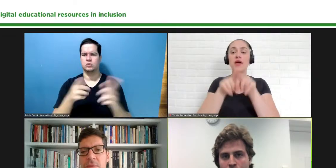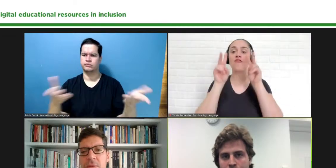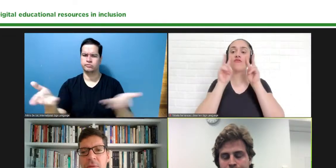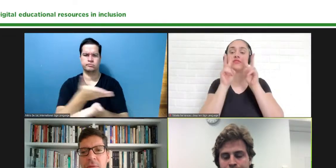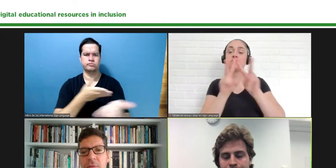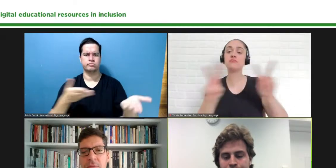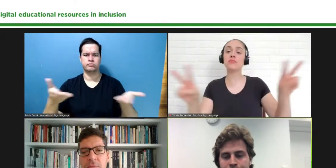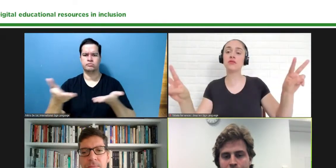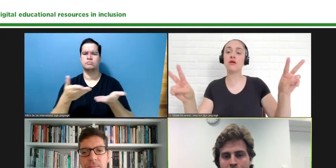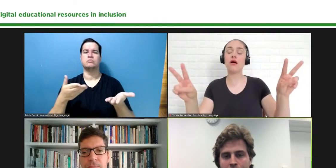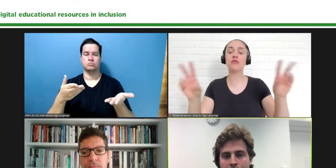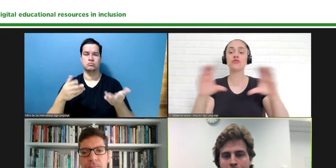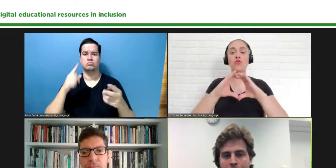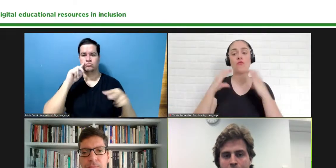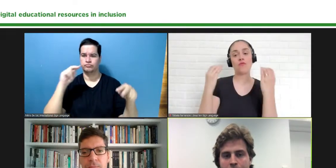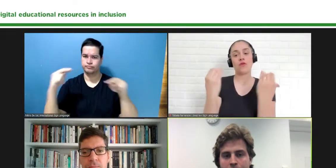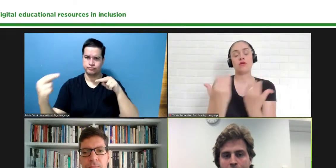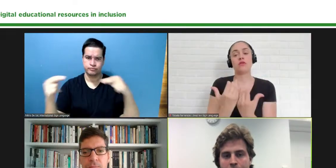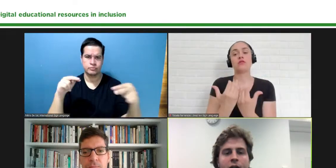and beyond.